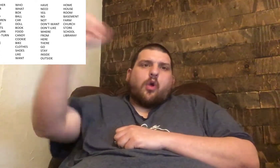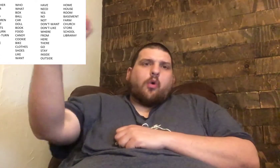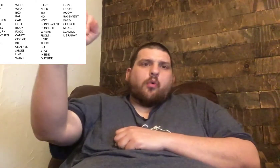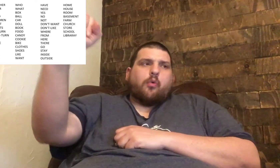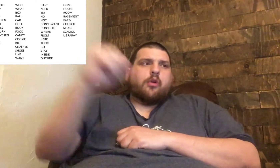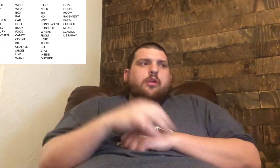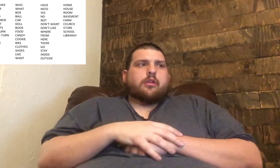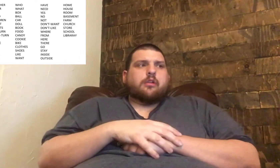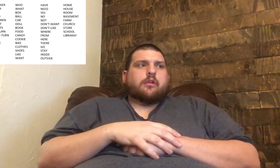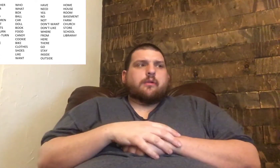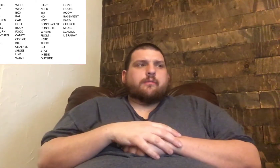or go,